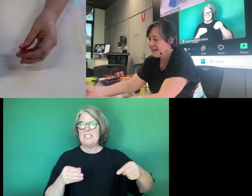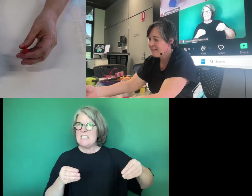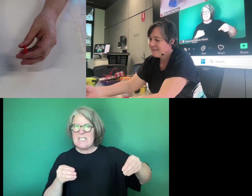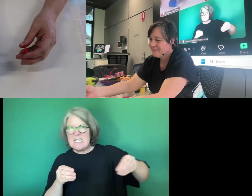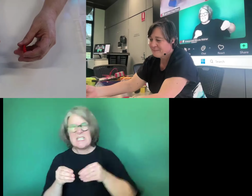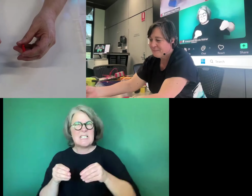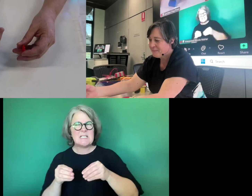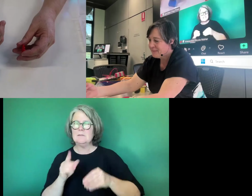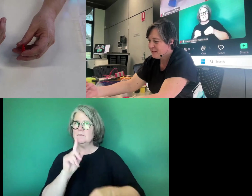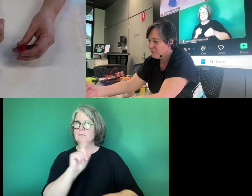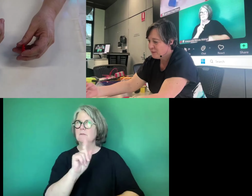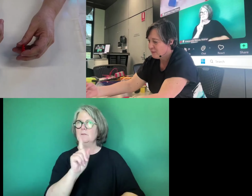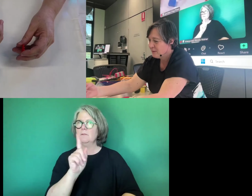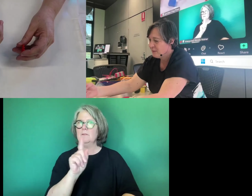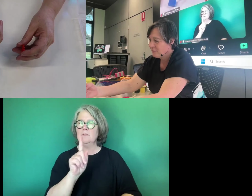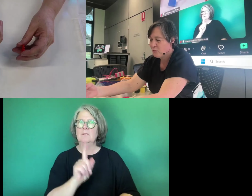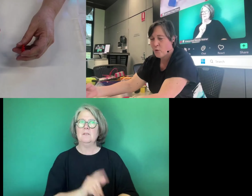These are like,